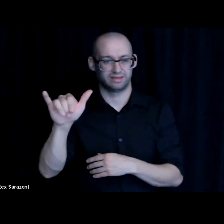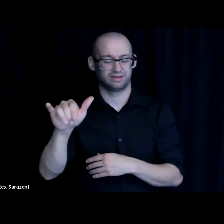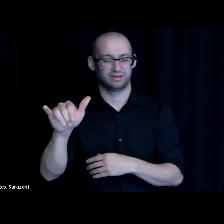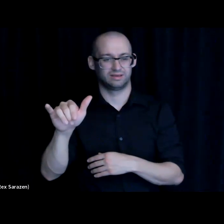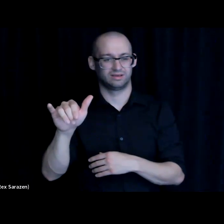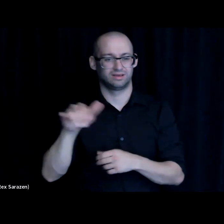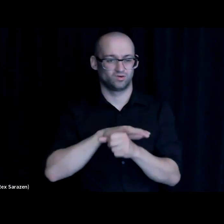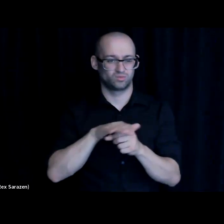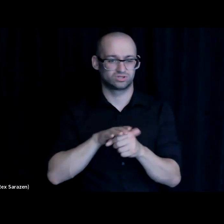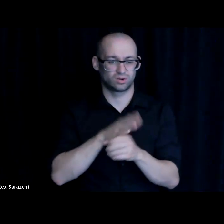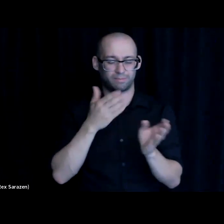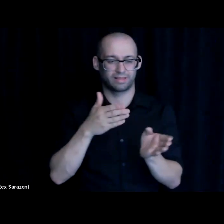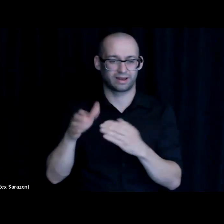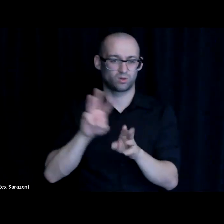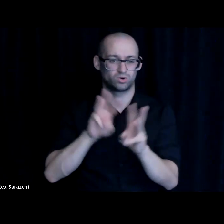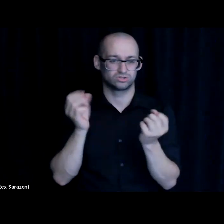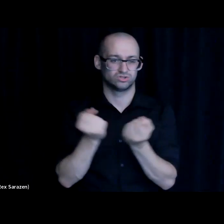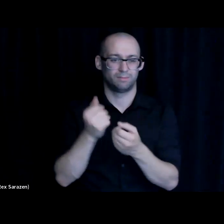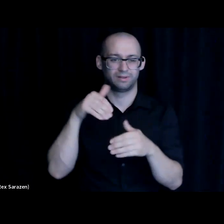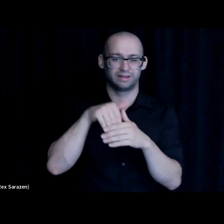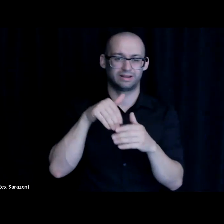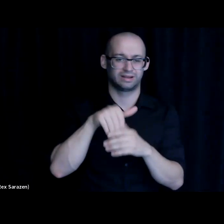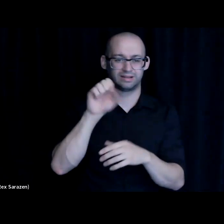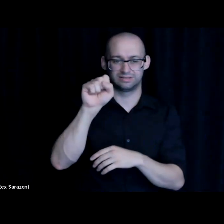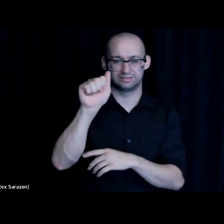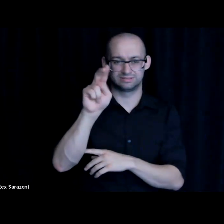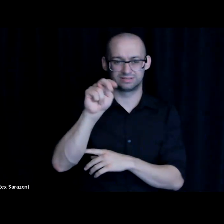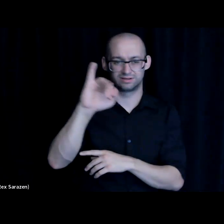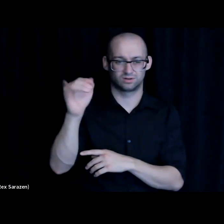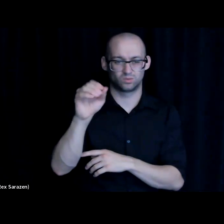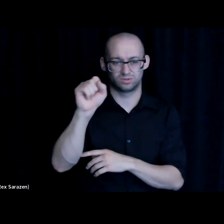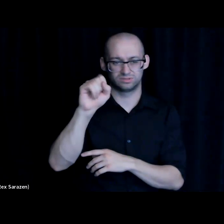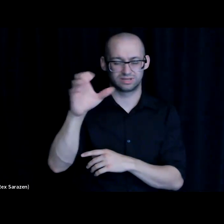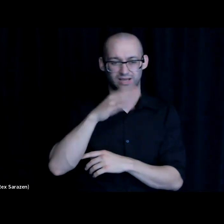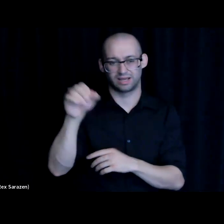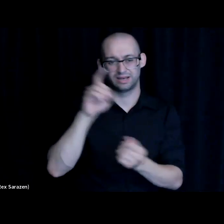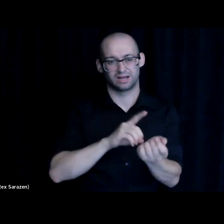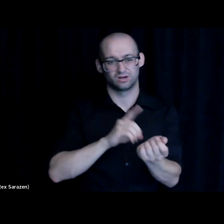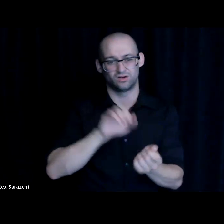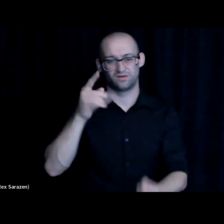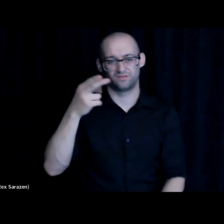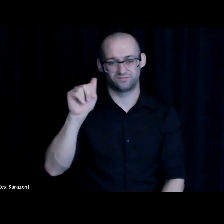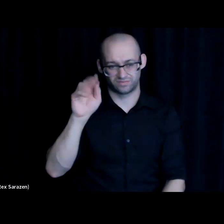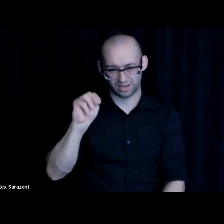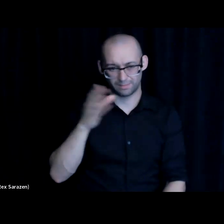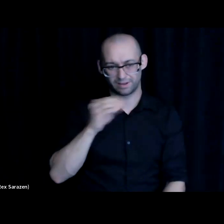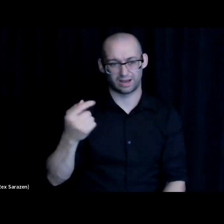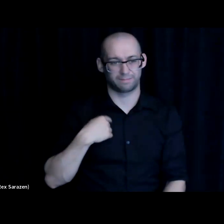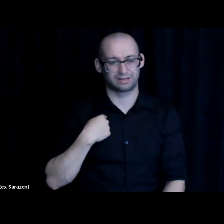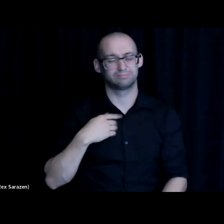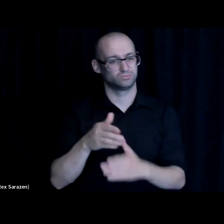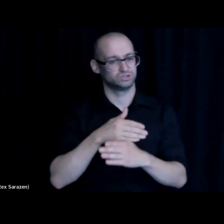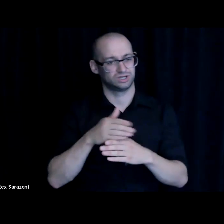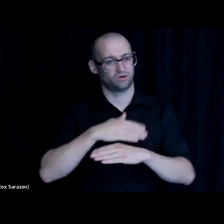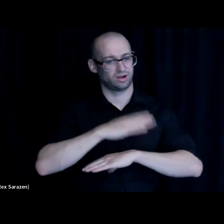regional planning workshop down in San Jose, and Dr. Pham and I actually shared a table in the